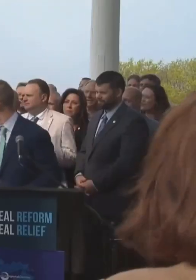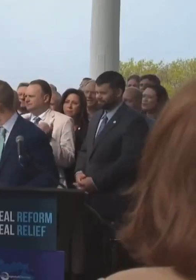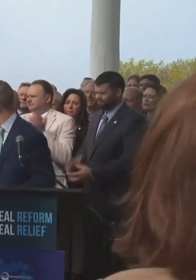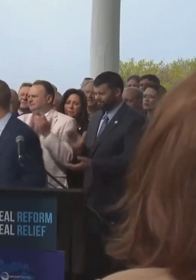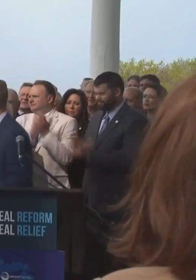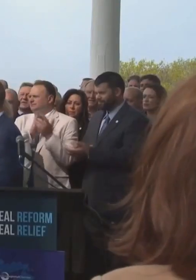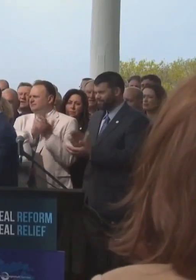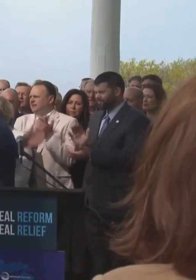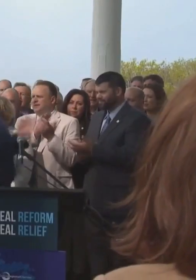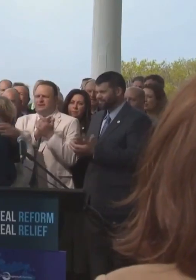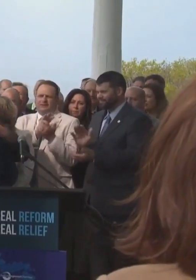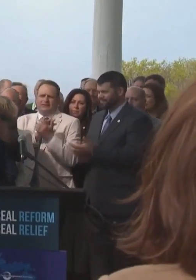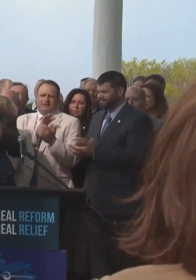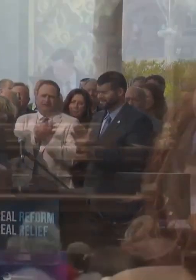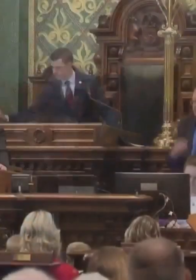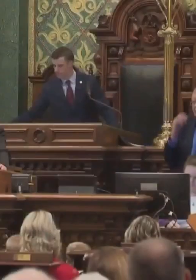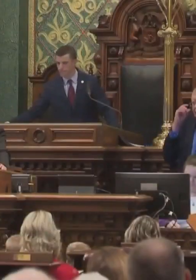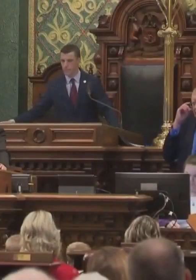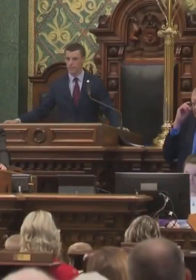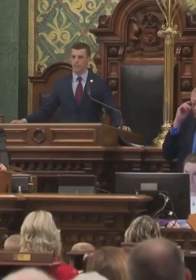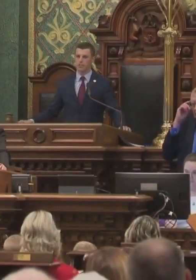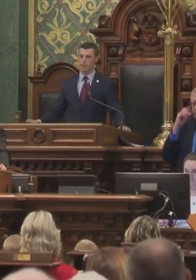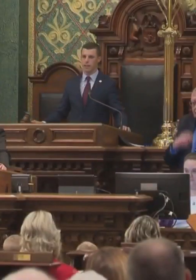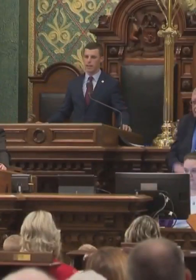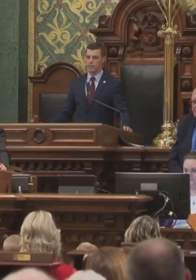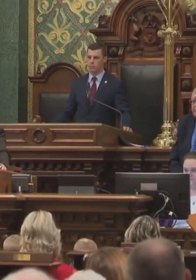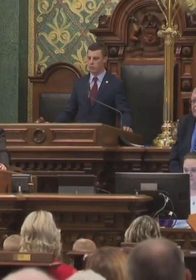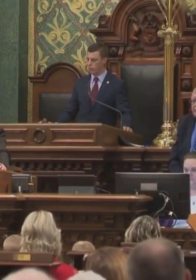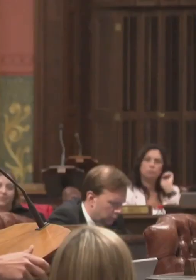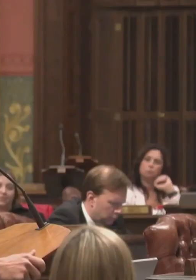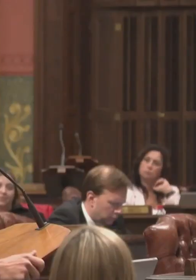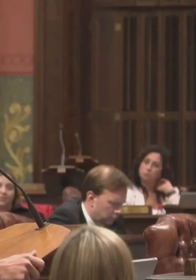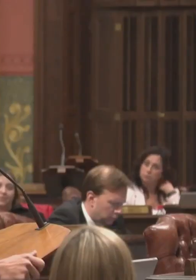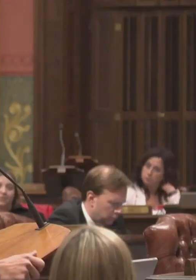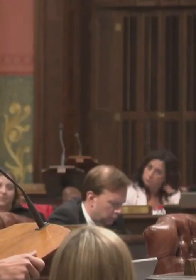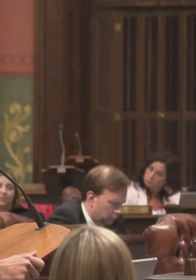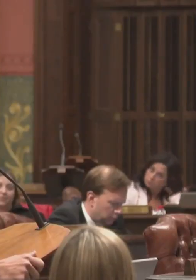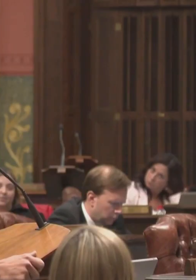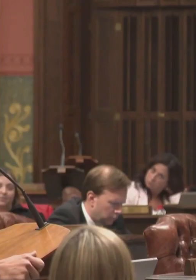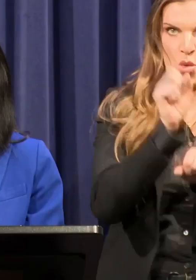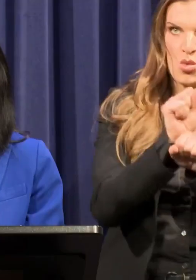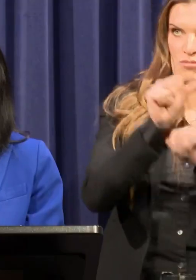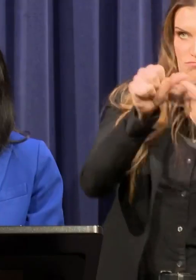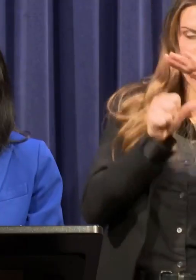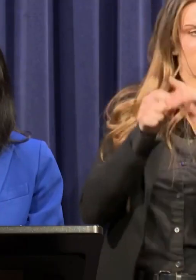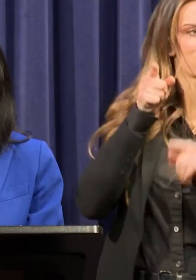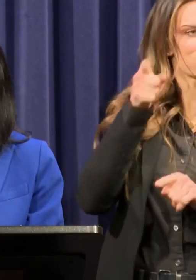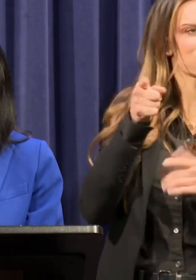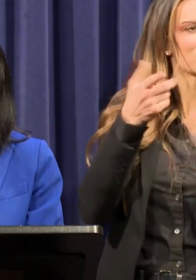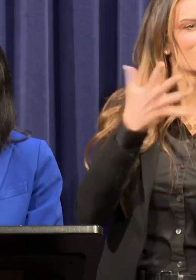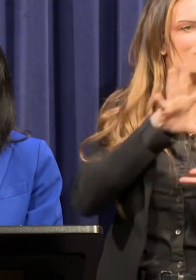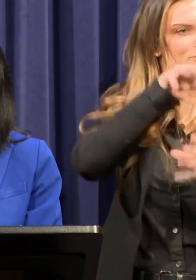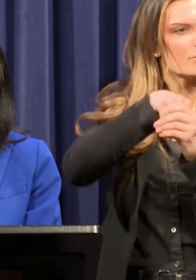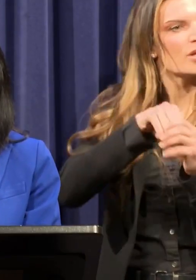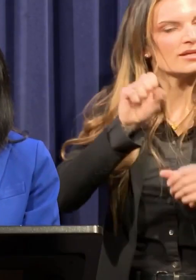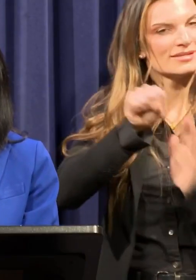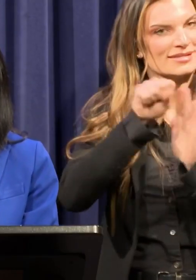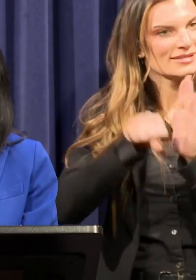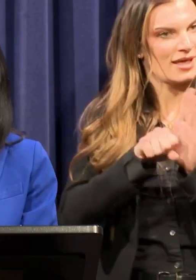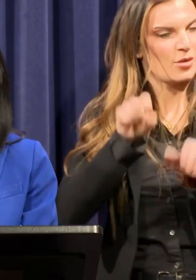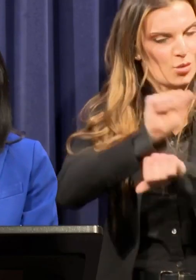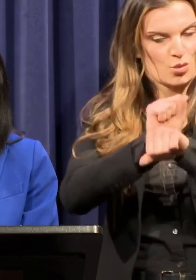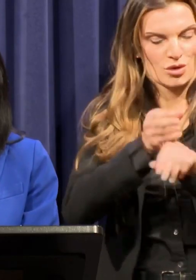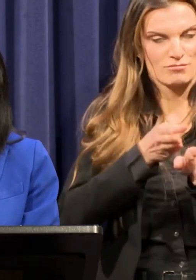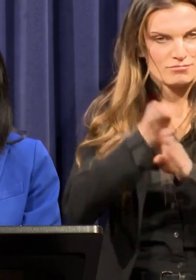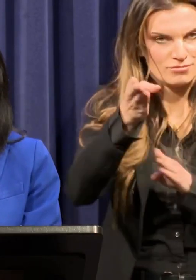Chatfield. Robert was chief of staff while Ann worked as Chatfield's director of external affairs. In these roles, the Menards had access